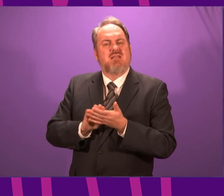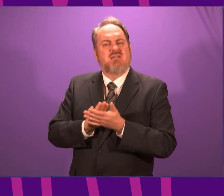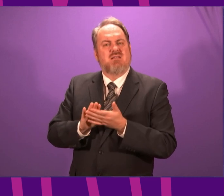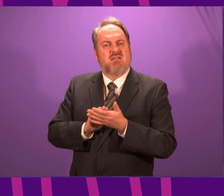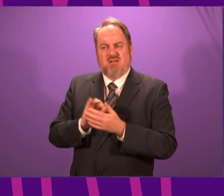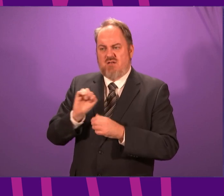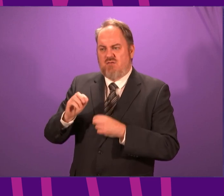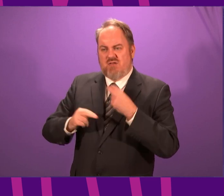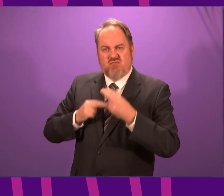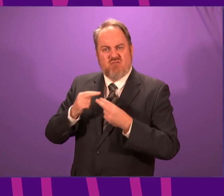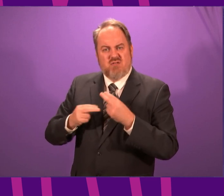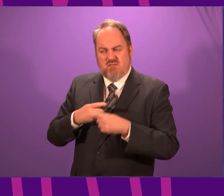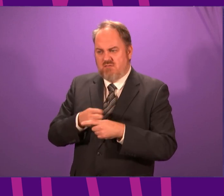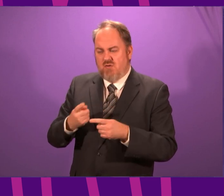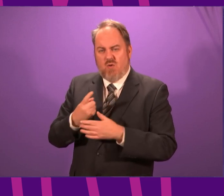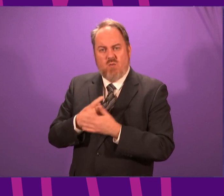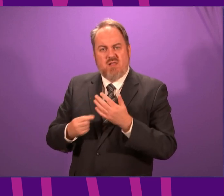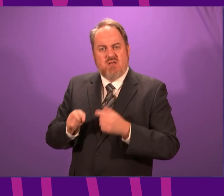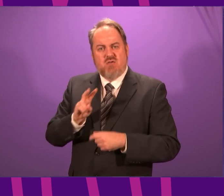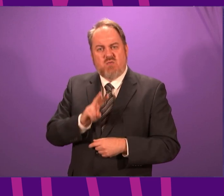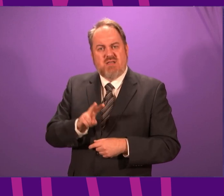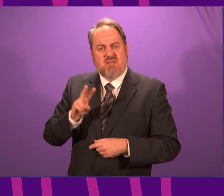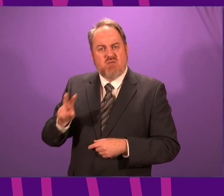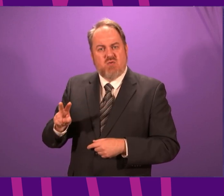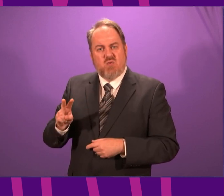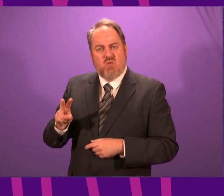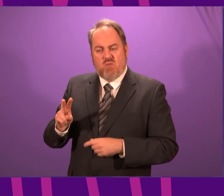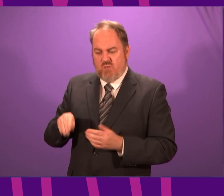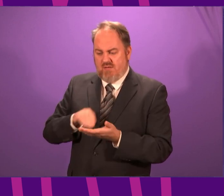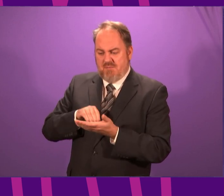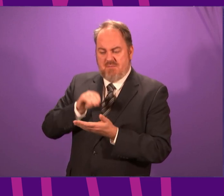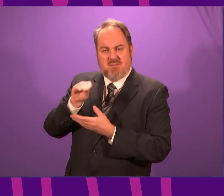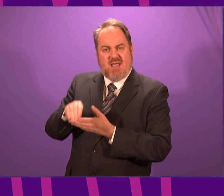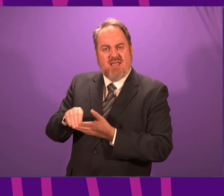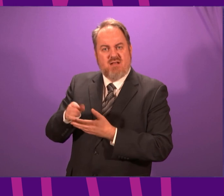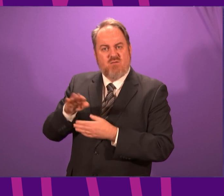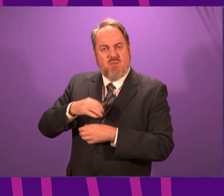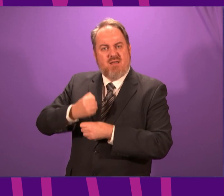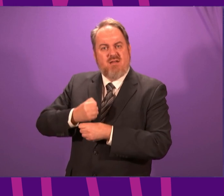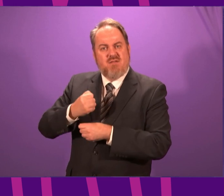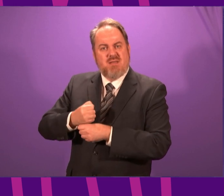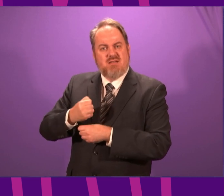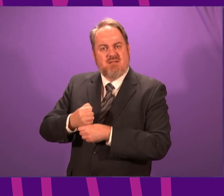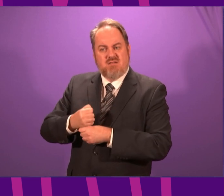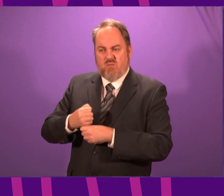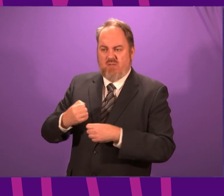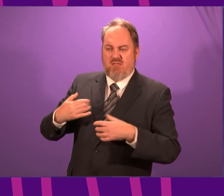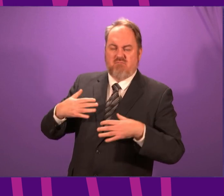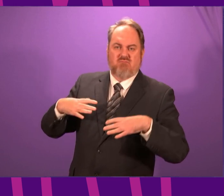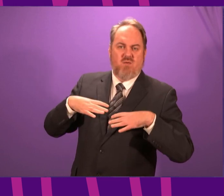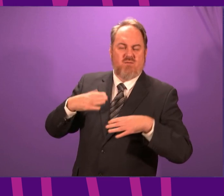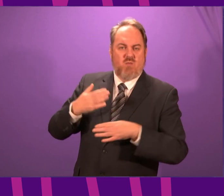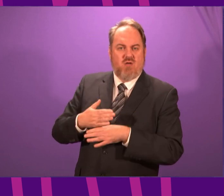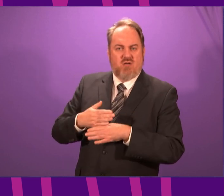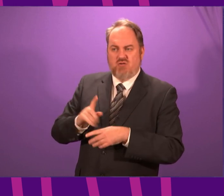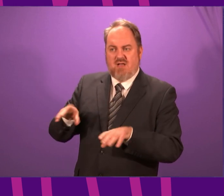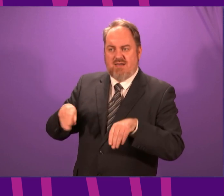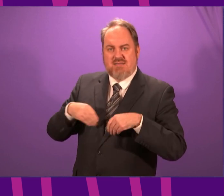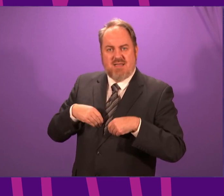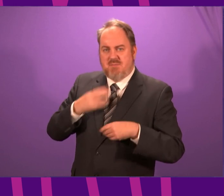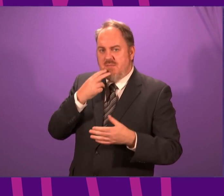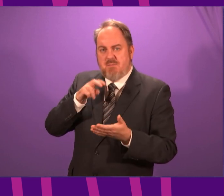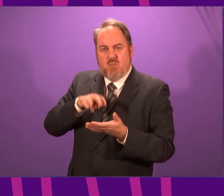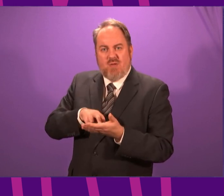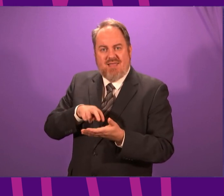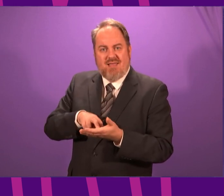restaurants, only 22 qualified for furlough during the 16-day closure. She cannot take bookings with no